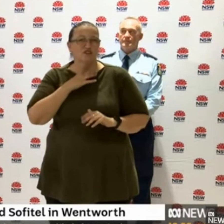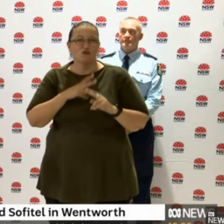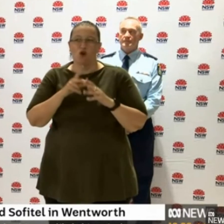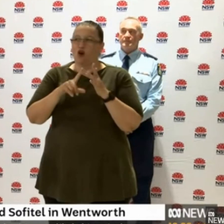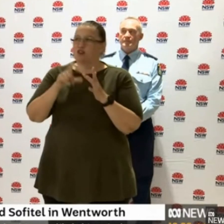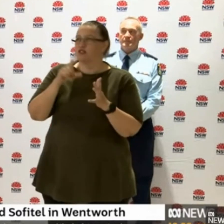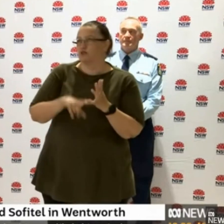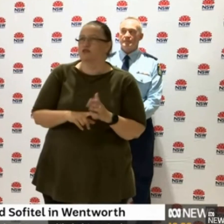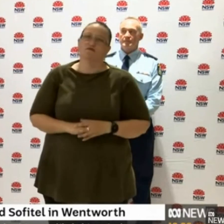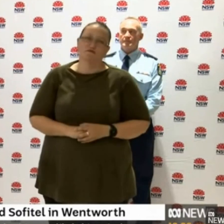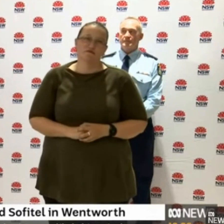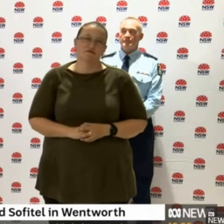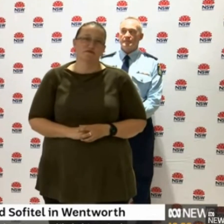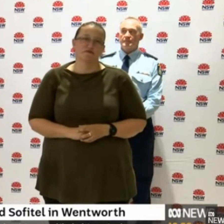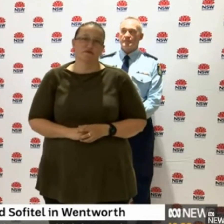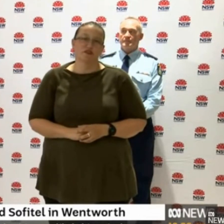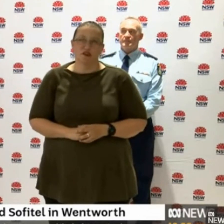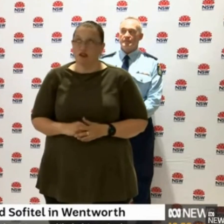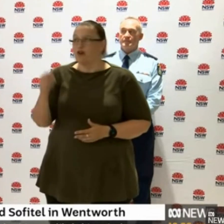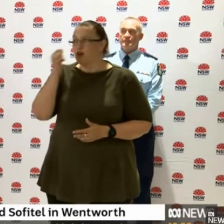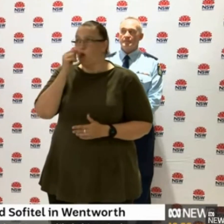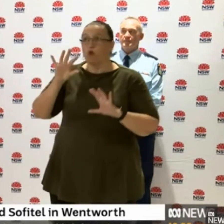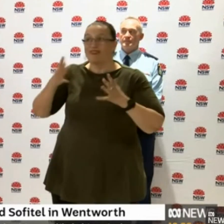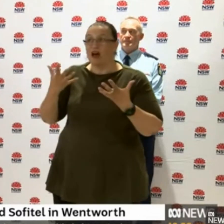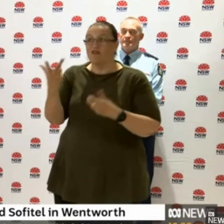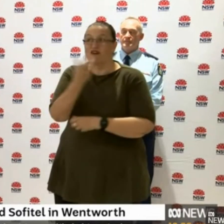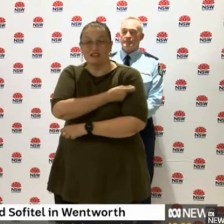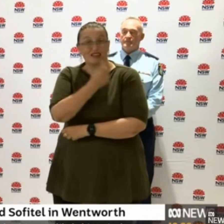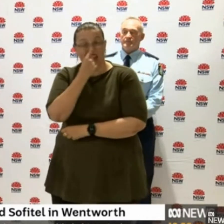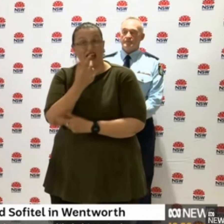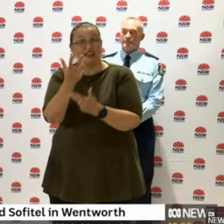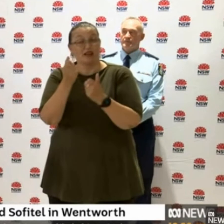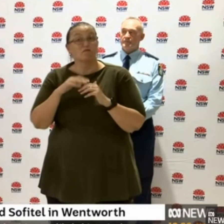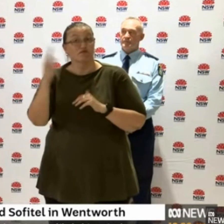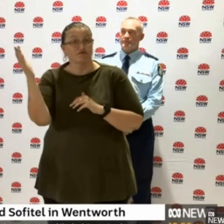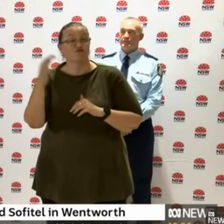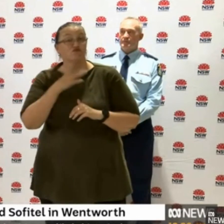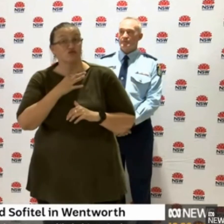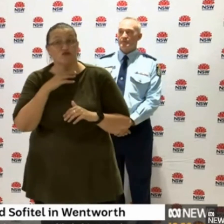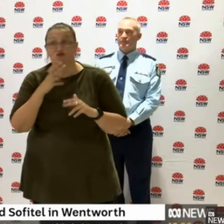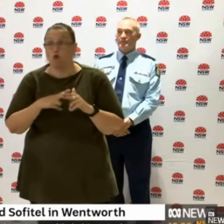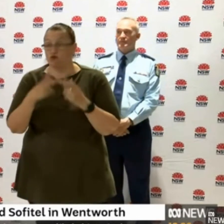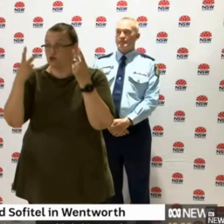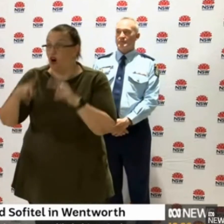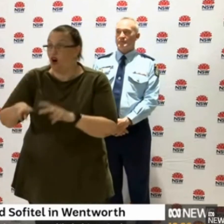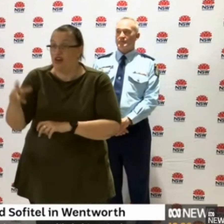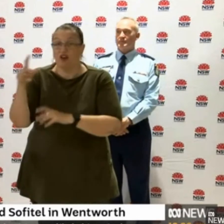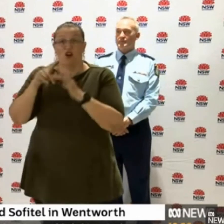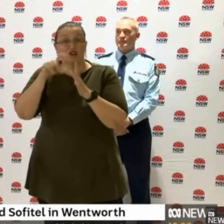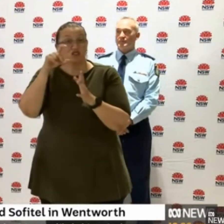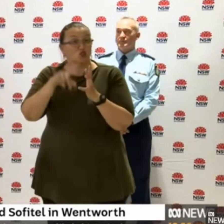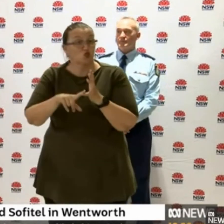care, far less likelihood of dying. Of course, I think each of us have a moral responsibility to